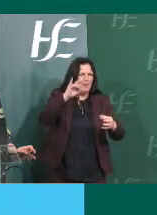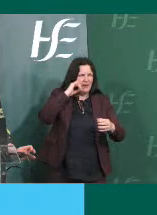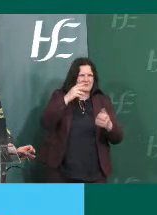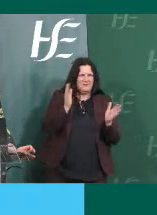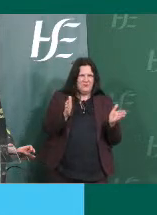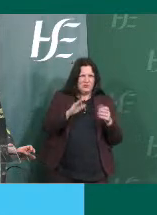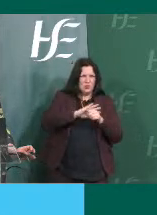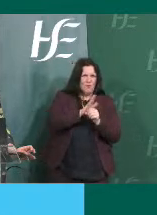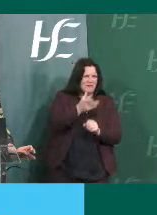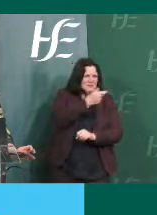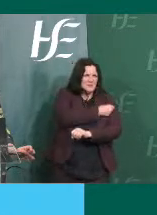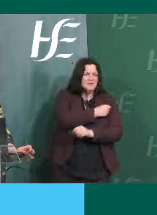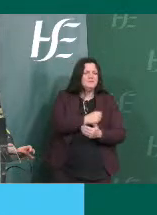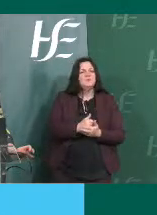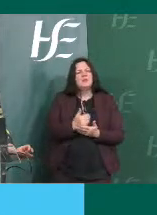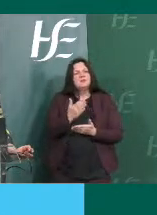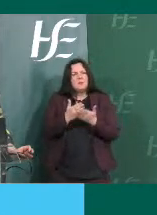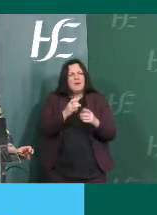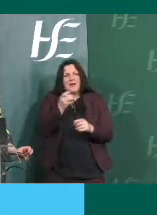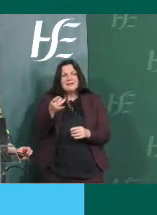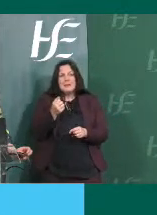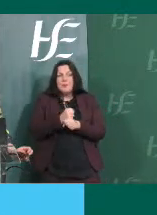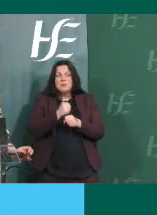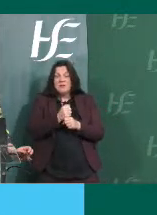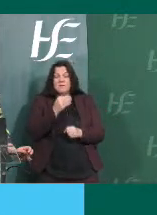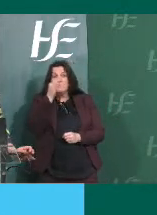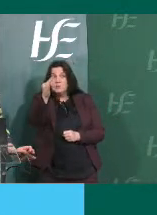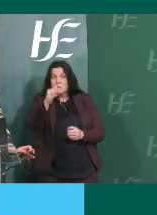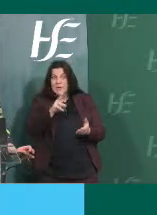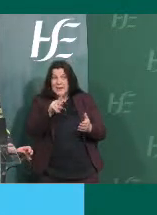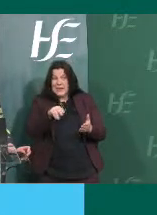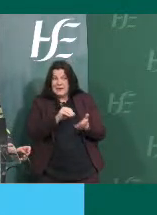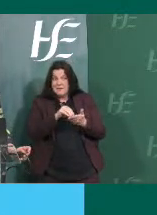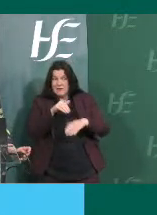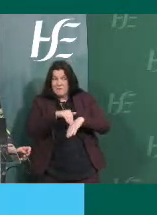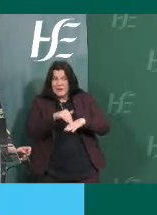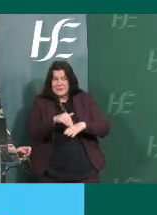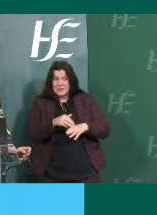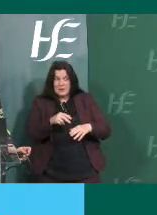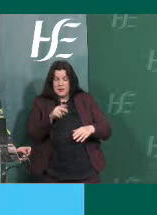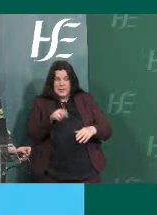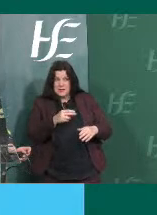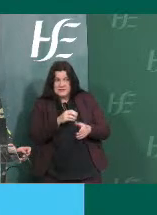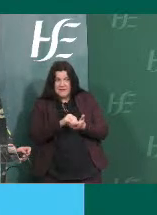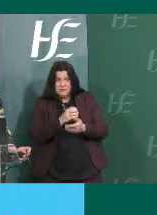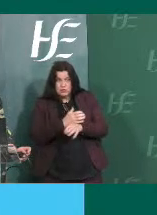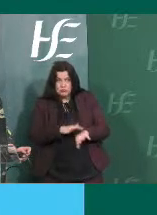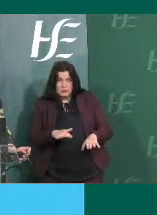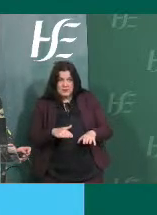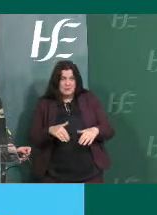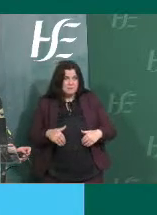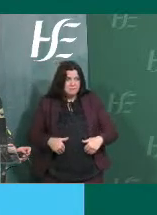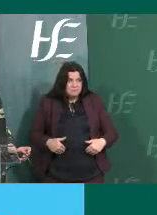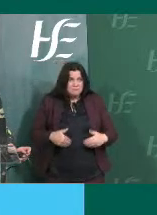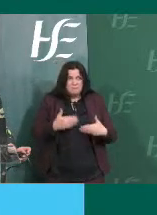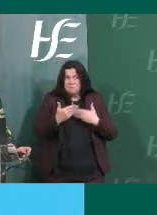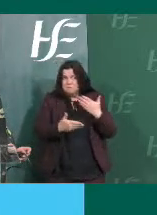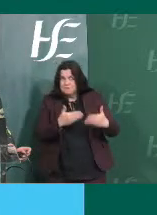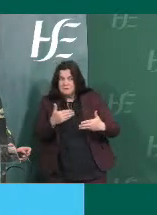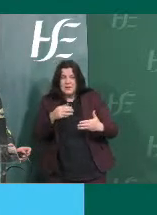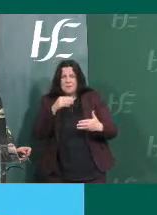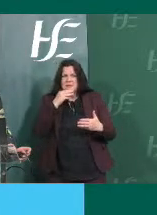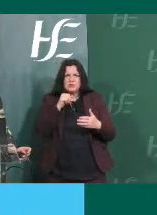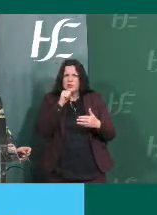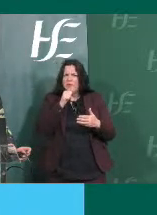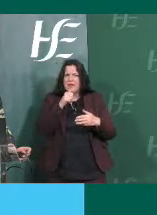Another question we get asked is around fertility. Well, there's no evidence that these vaccines affect fertility, and there's no evidence that the vaccine can affect menstrual cycles either. These